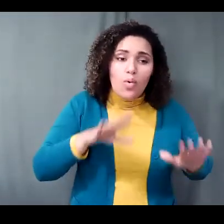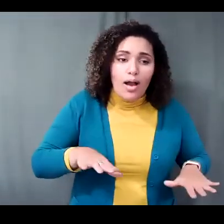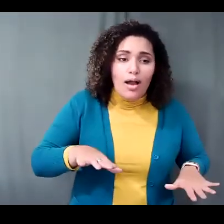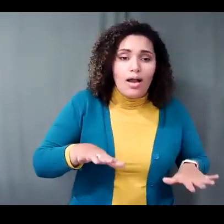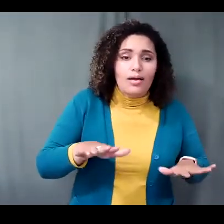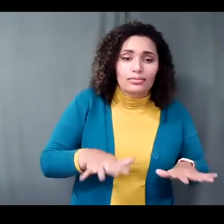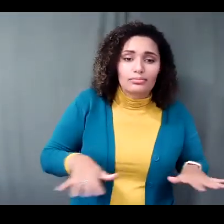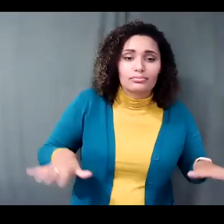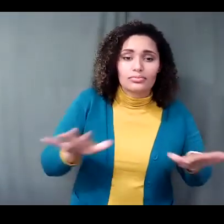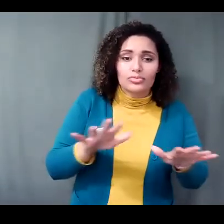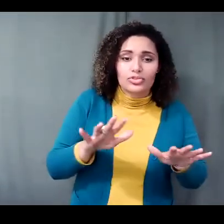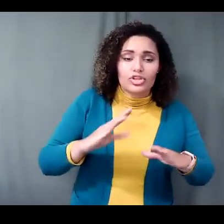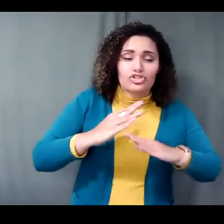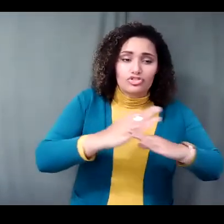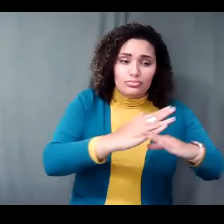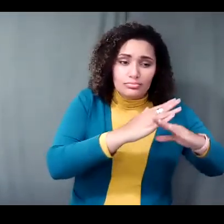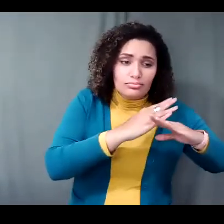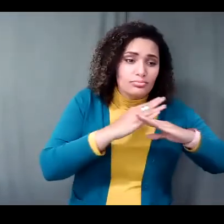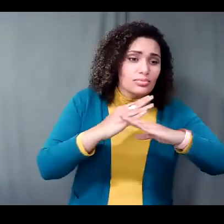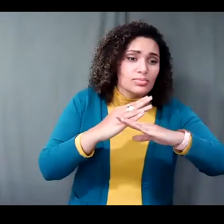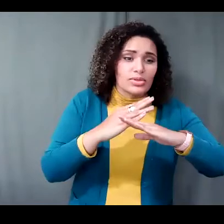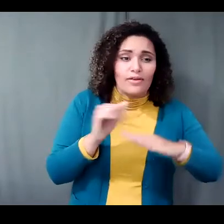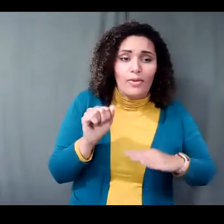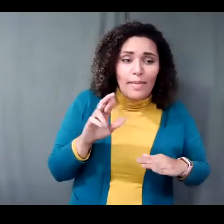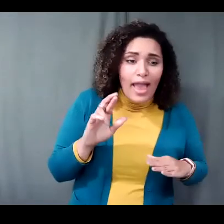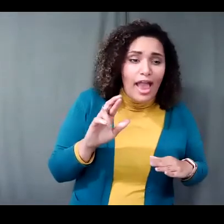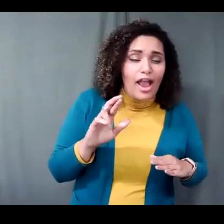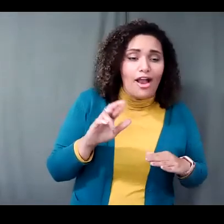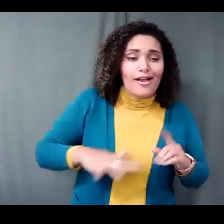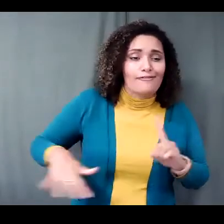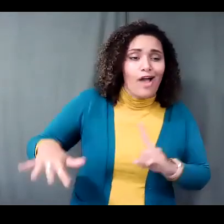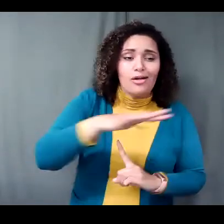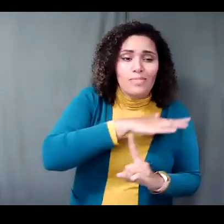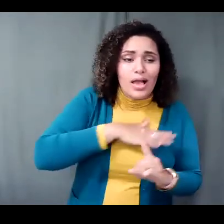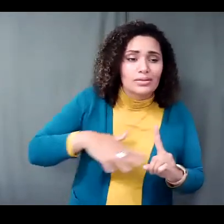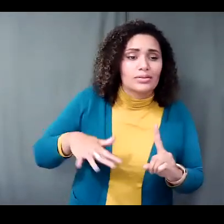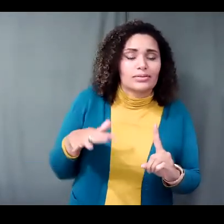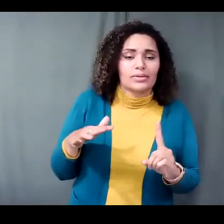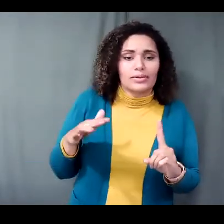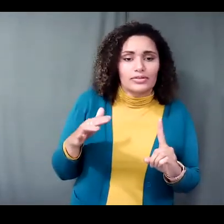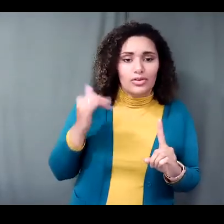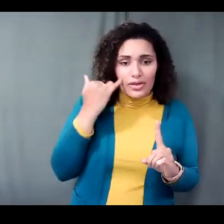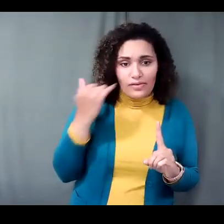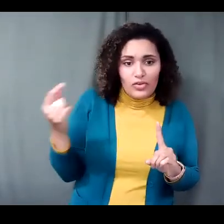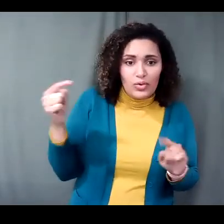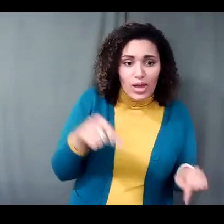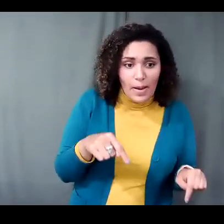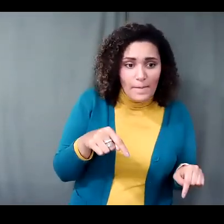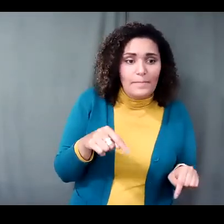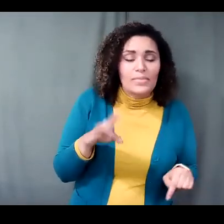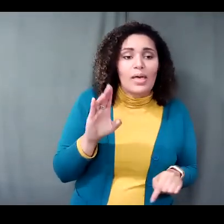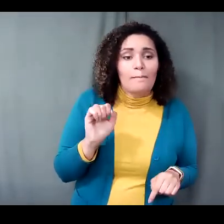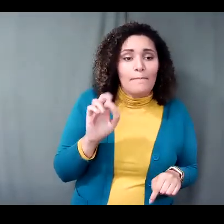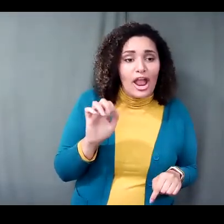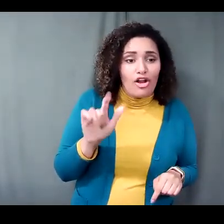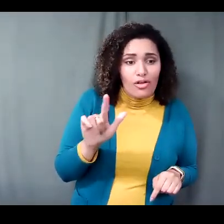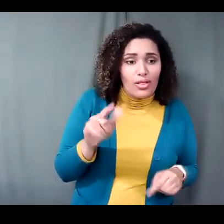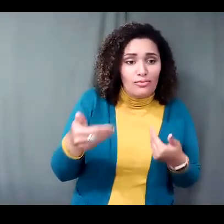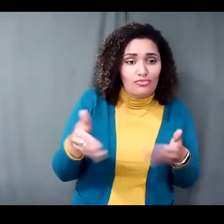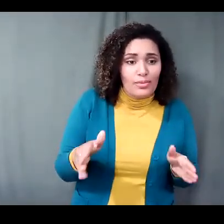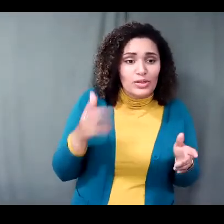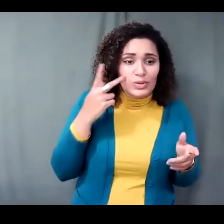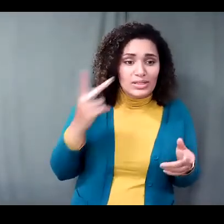of sheltered, protected from air environment. So, you know, if you've come down to the barrel room, you'll see it's this